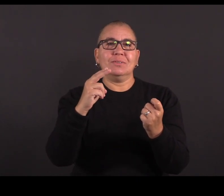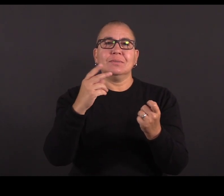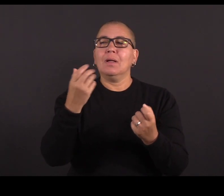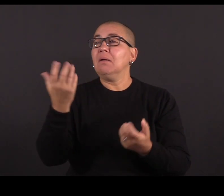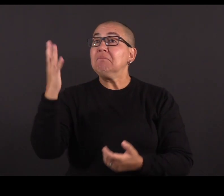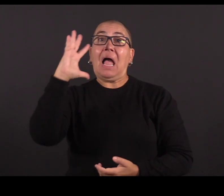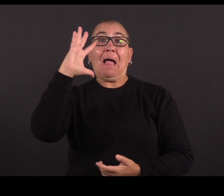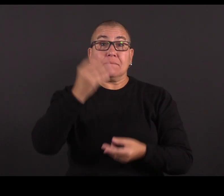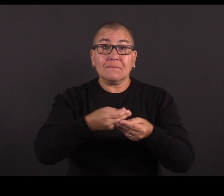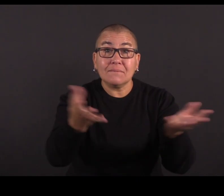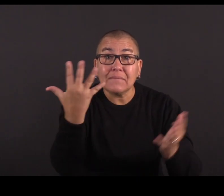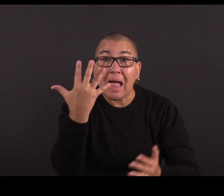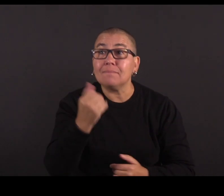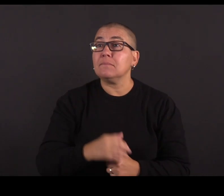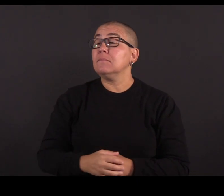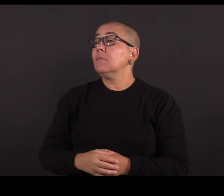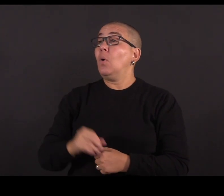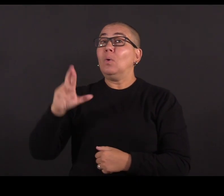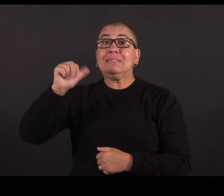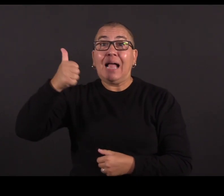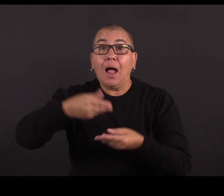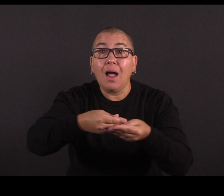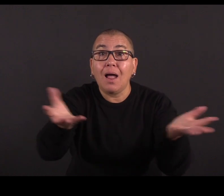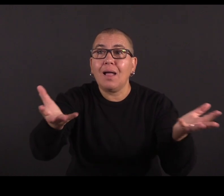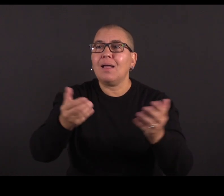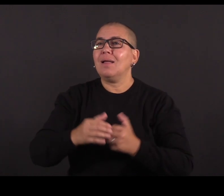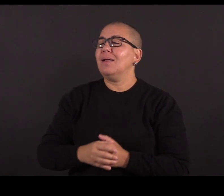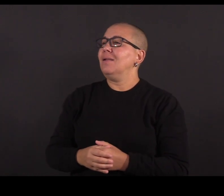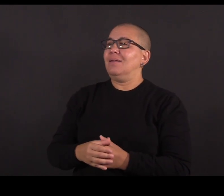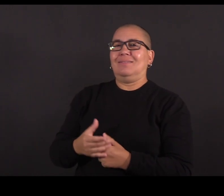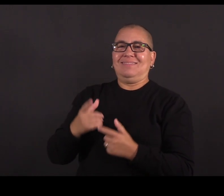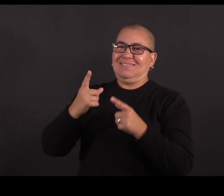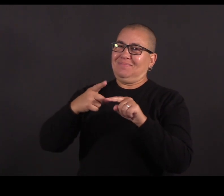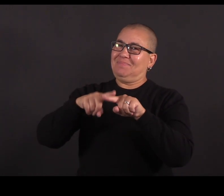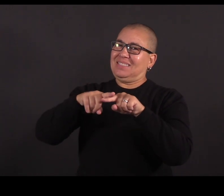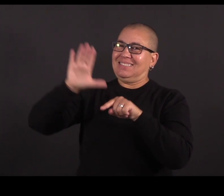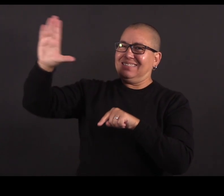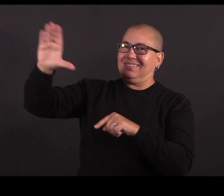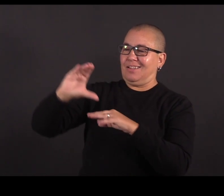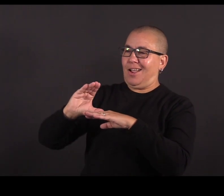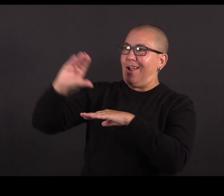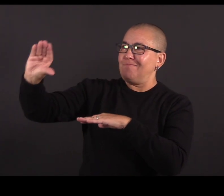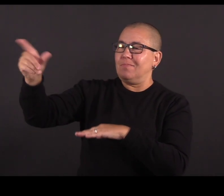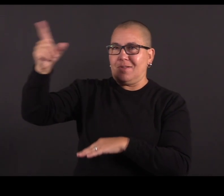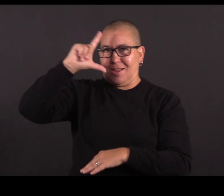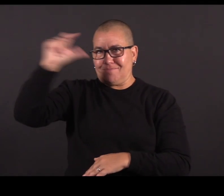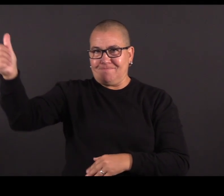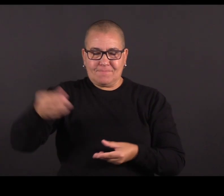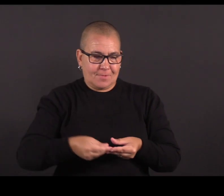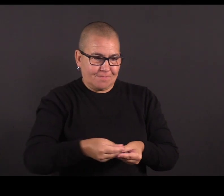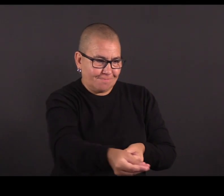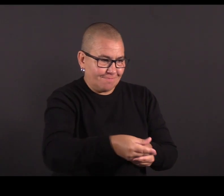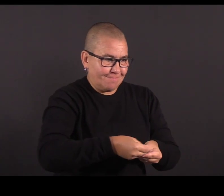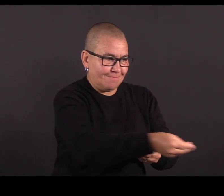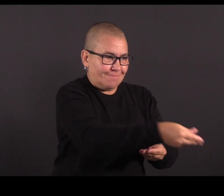service provider who can then distribute them to survivors who they are working with.